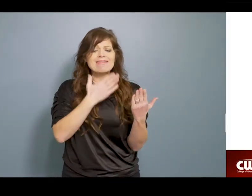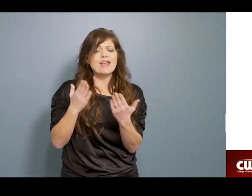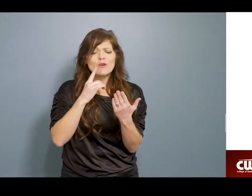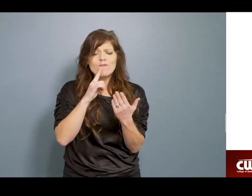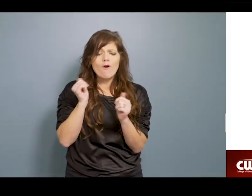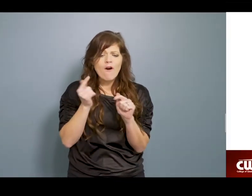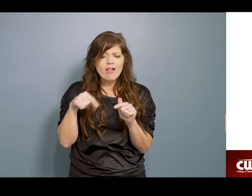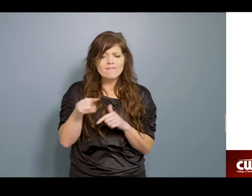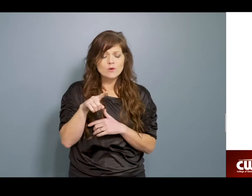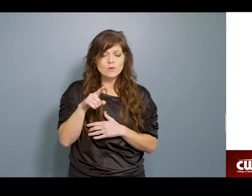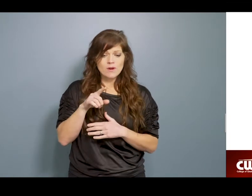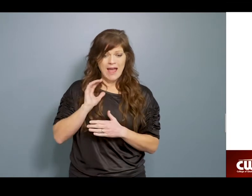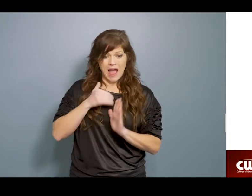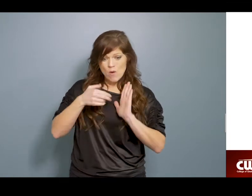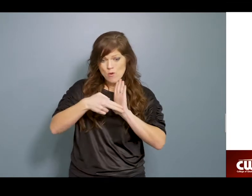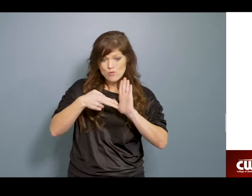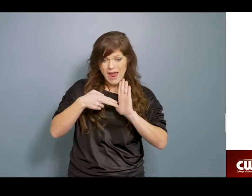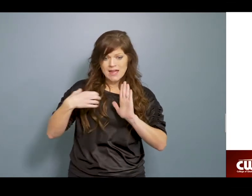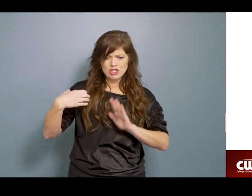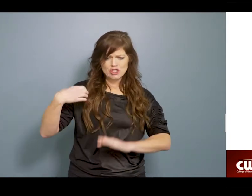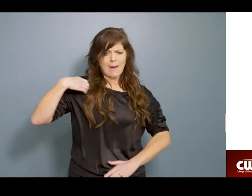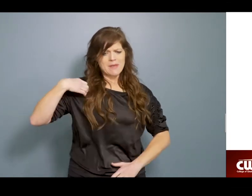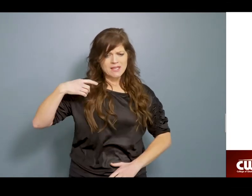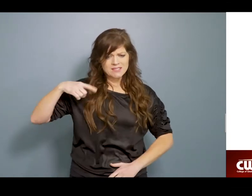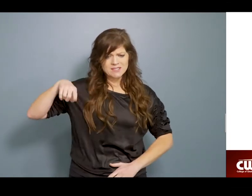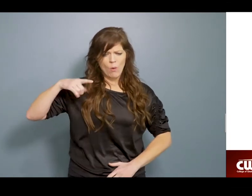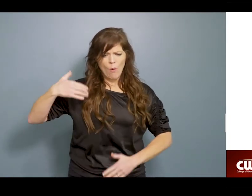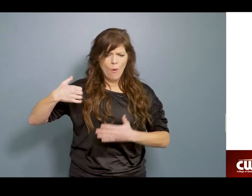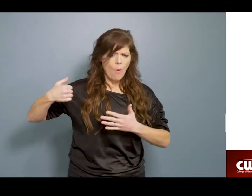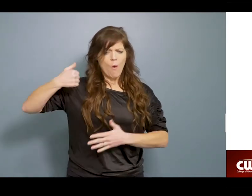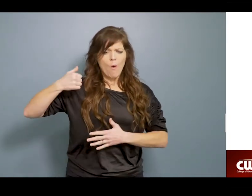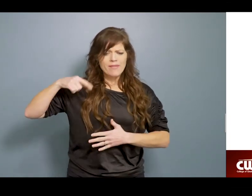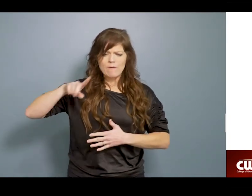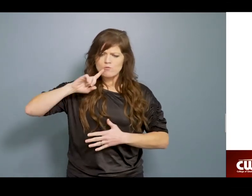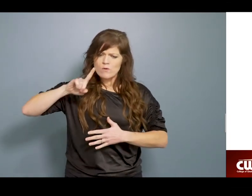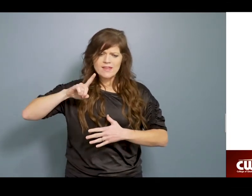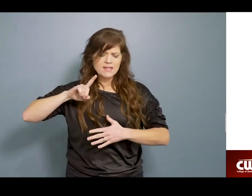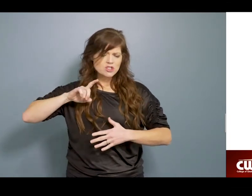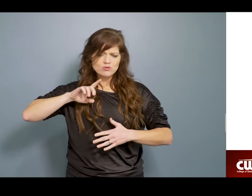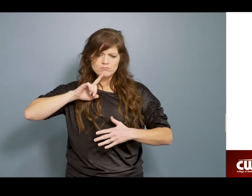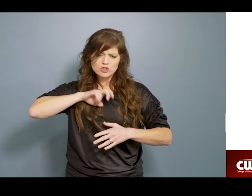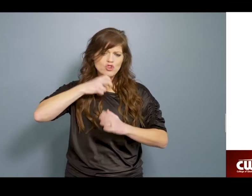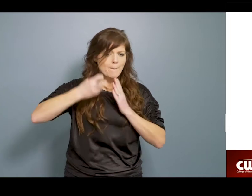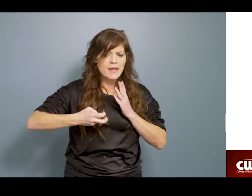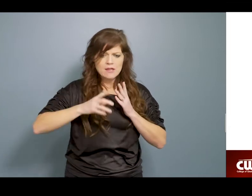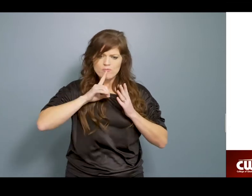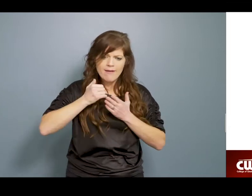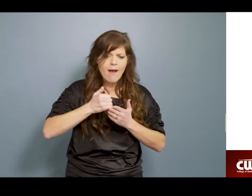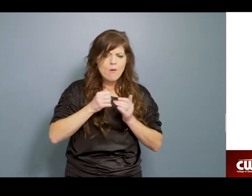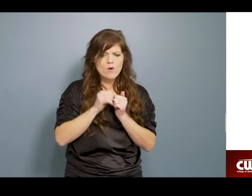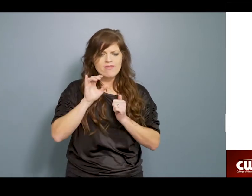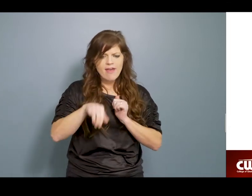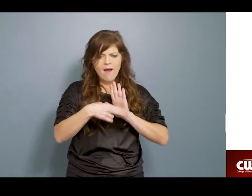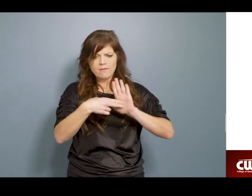thank our brand champions. We've had 30 plus folks across campus that they've really just jumped in and helped out.